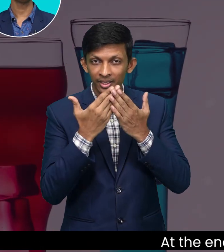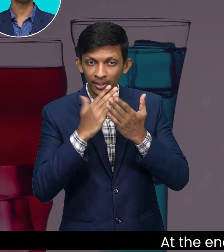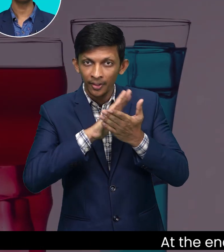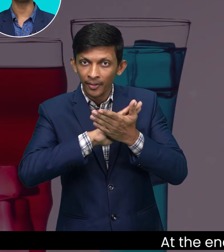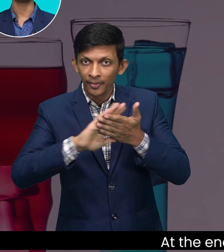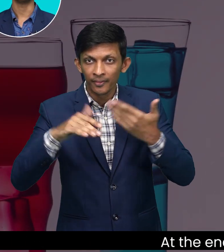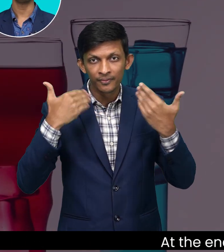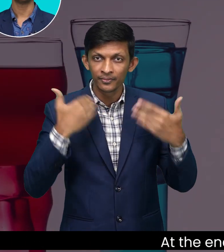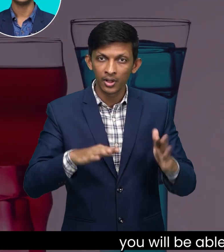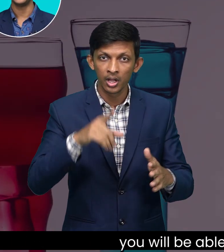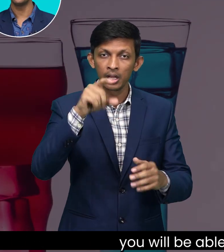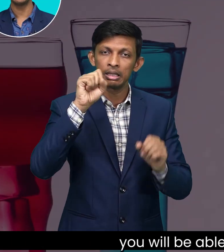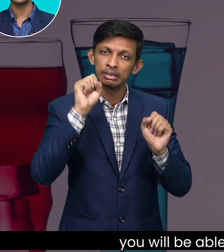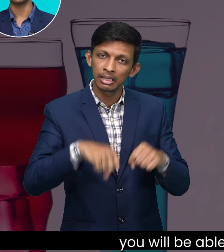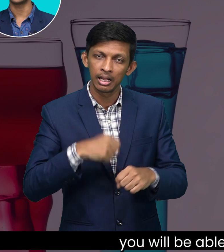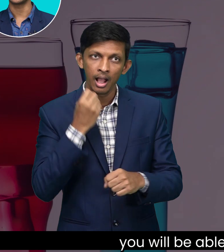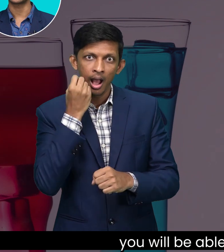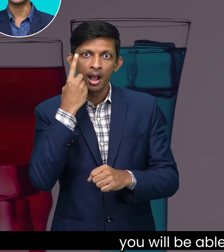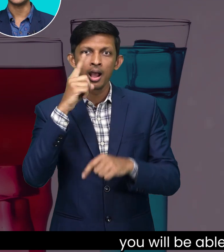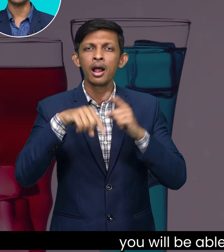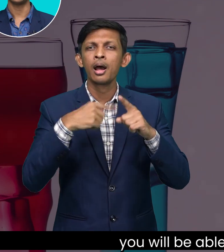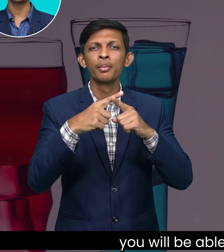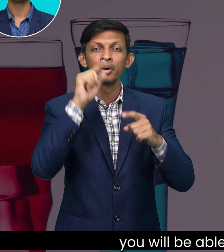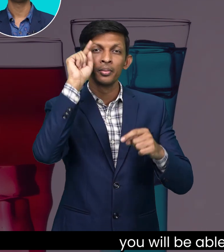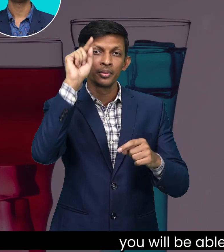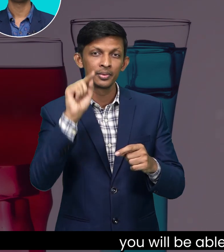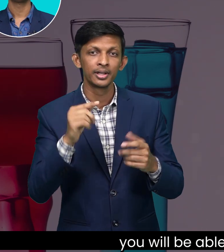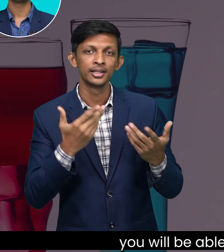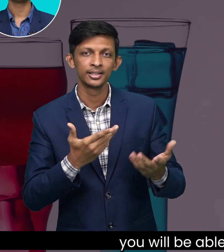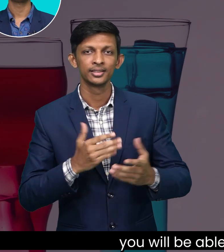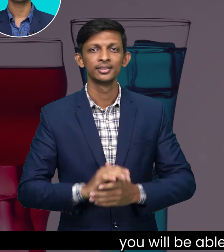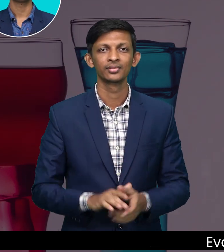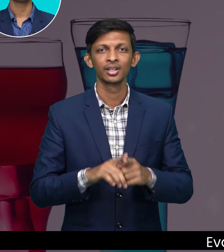At the end of this session, you will be able to understand about